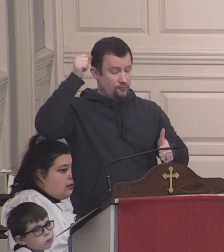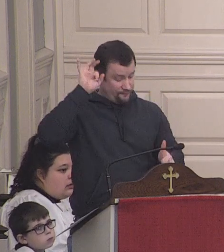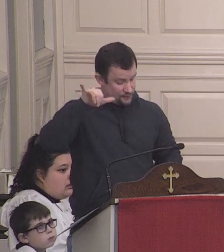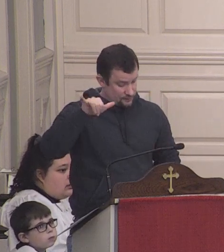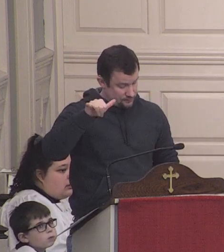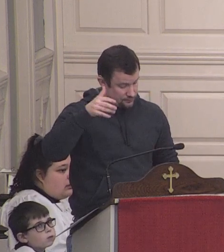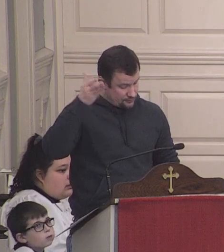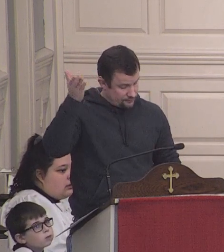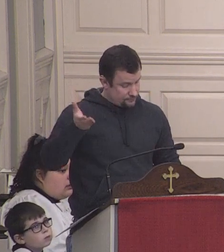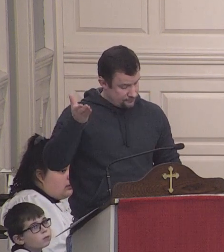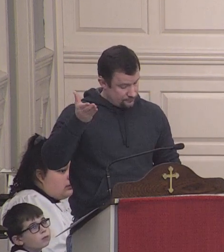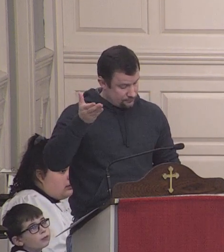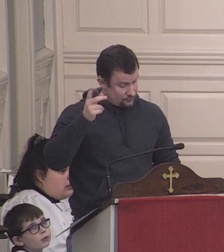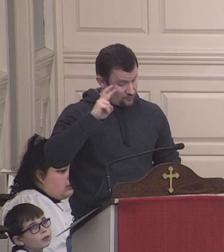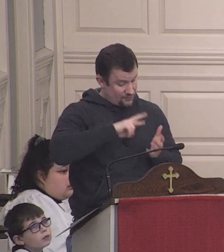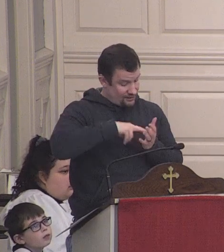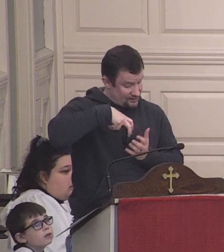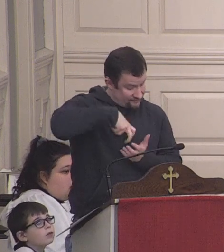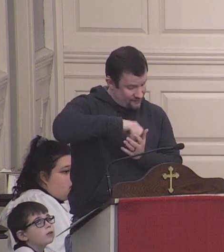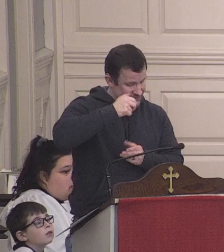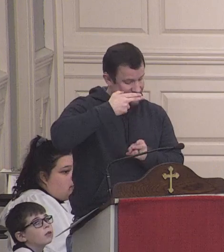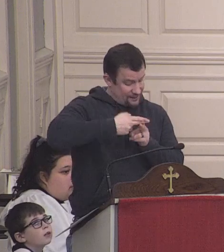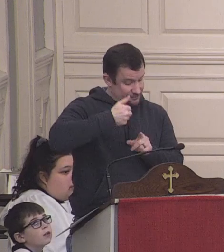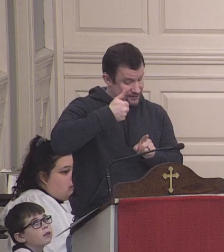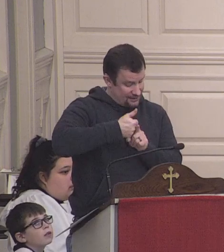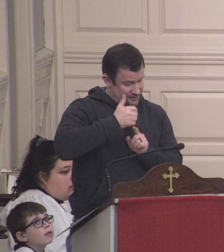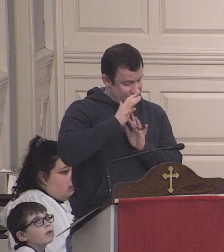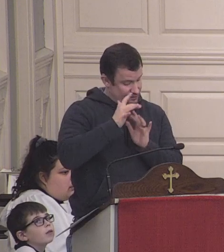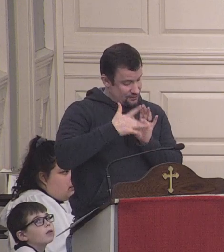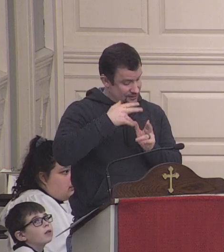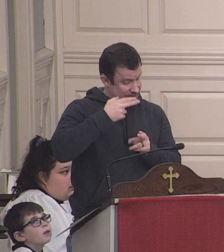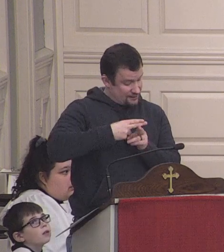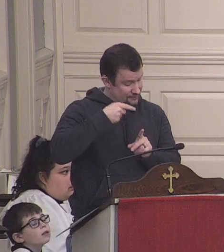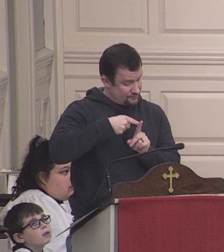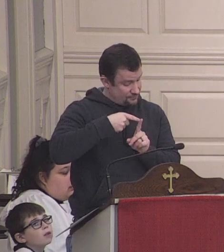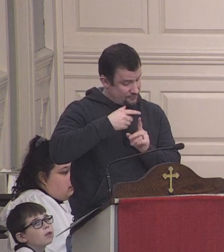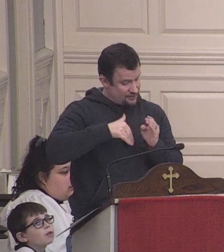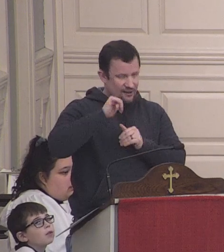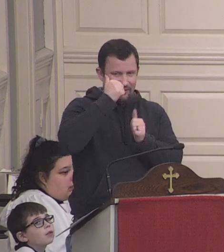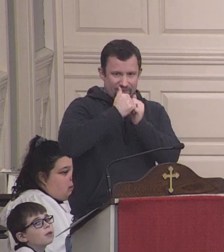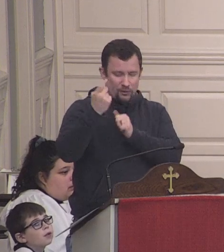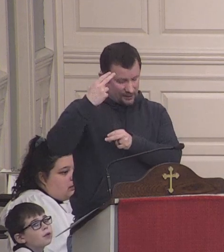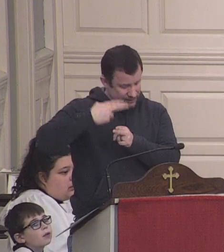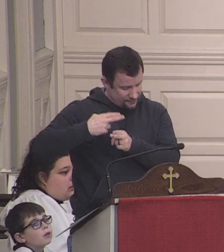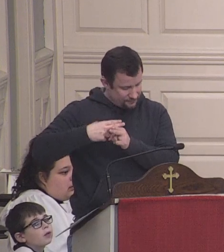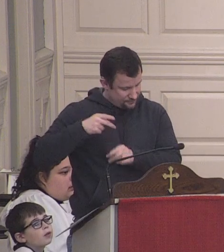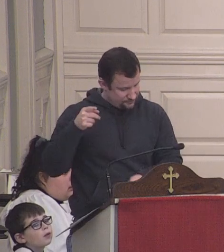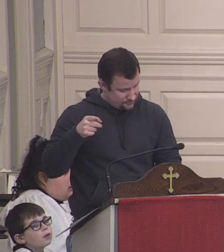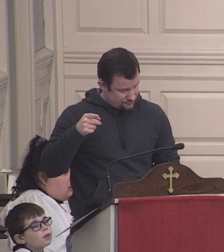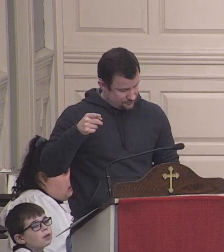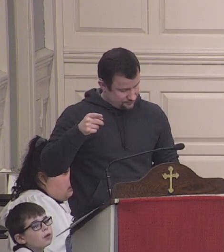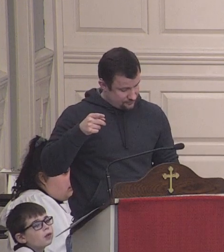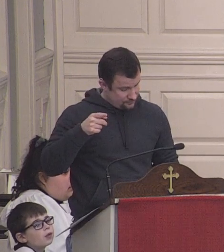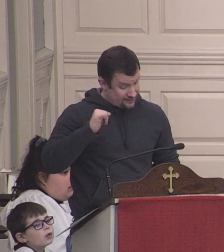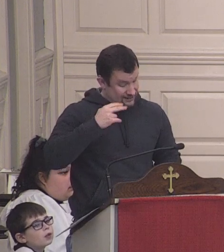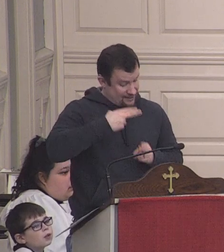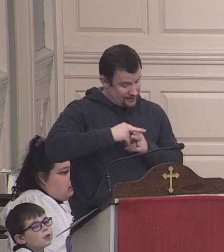Because of this, God greatly exalted him and bestowed on him the name which is above every